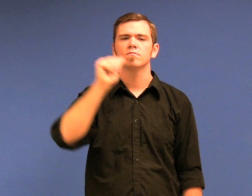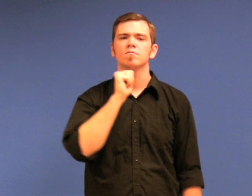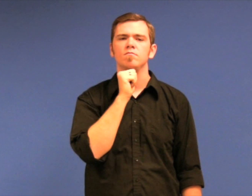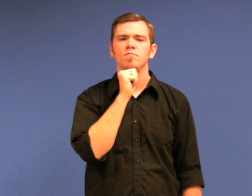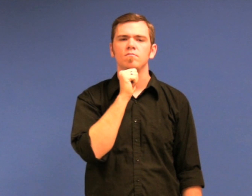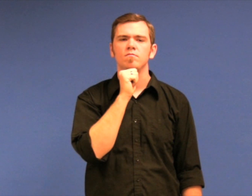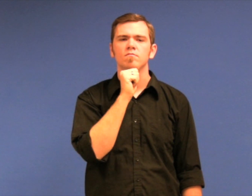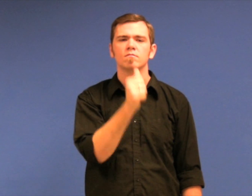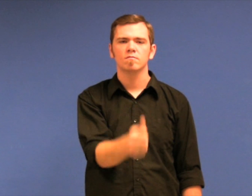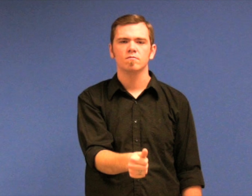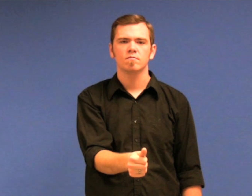don't or not.